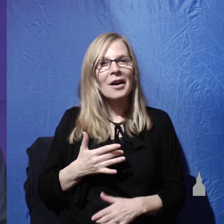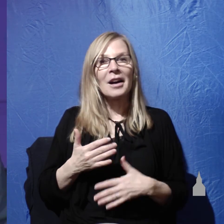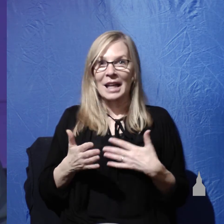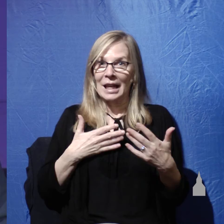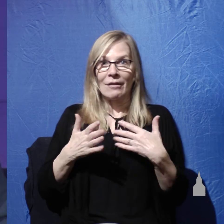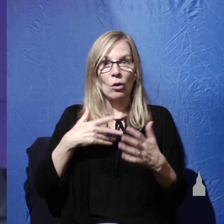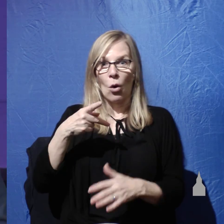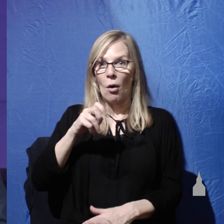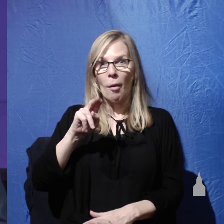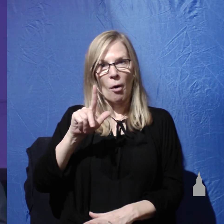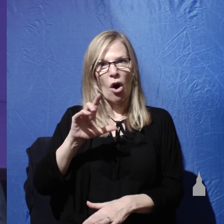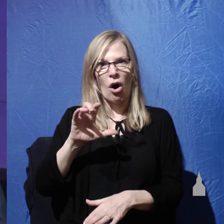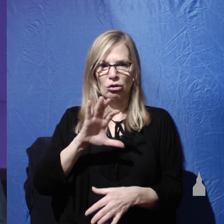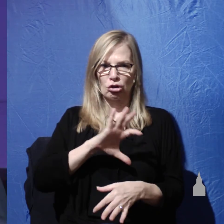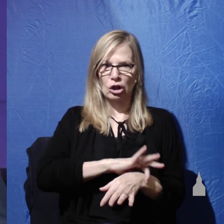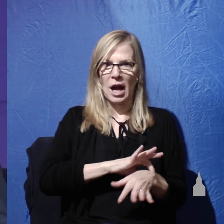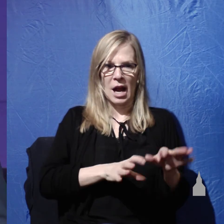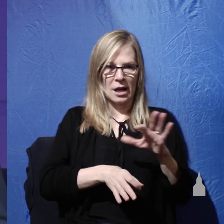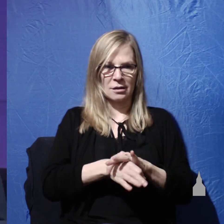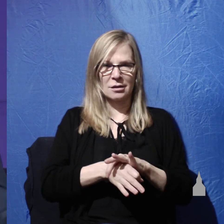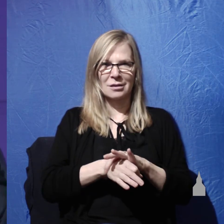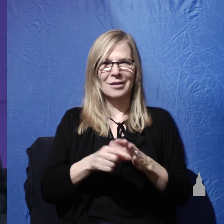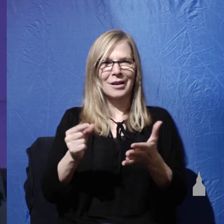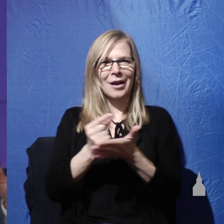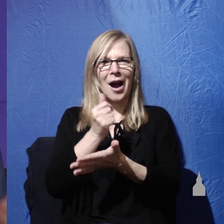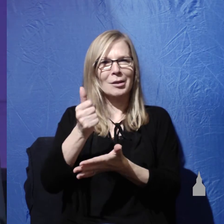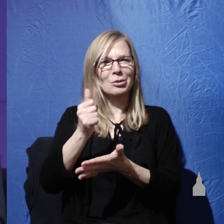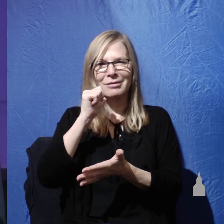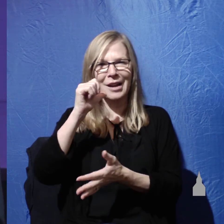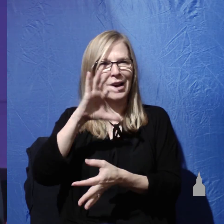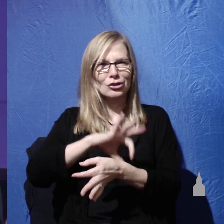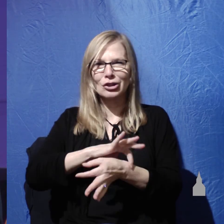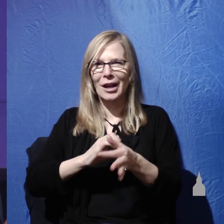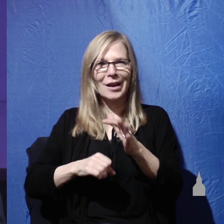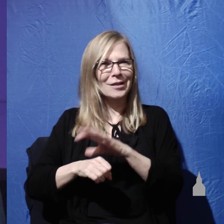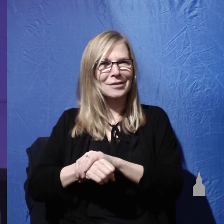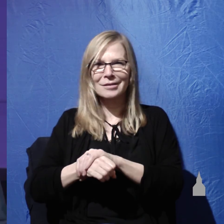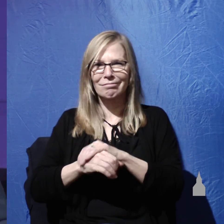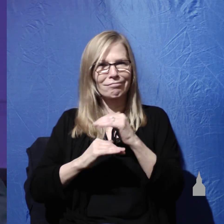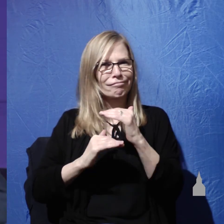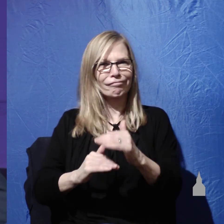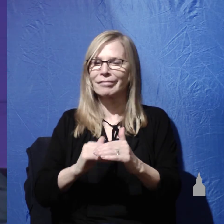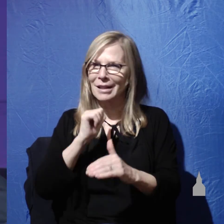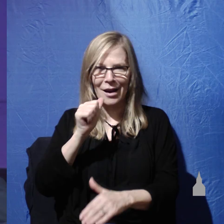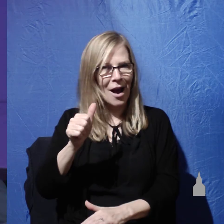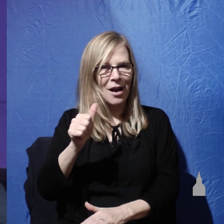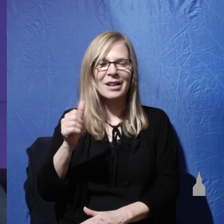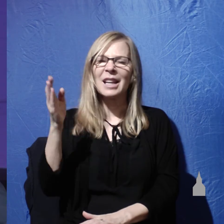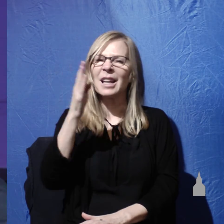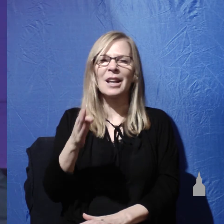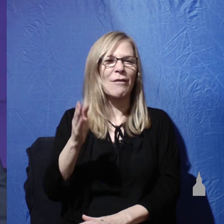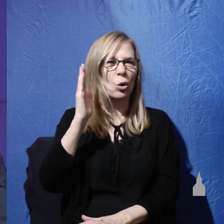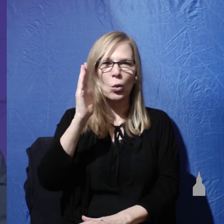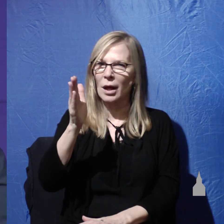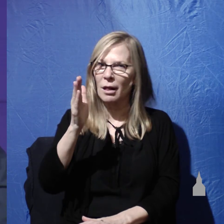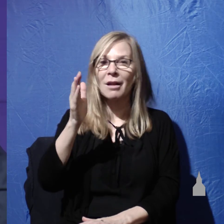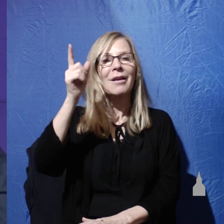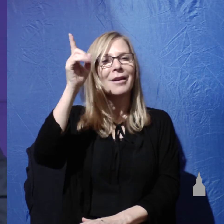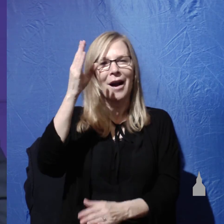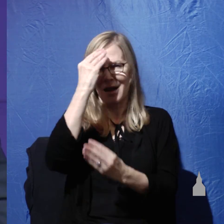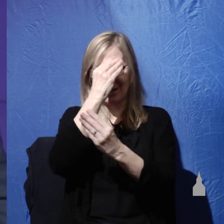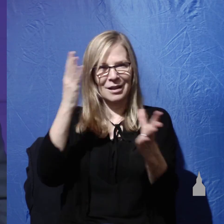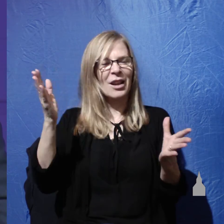See, although Paul was in chains, the gospel was not chained, and it never will be chained, because God has decreed that the gospel will keep